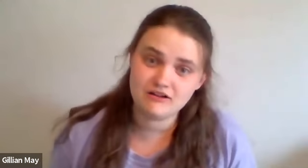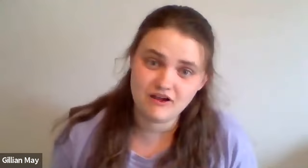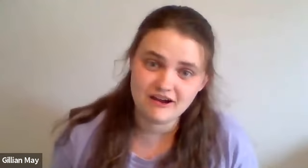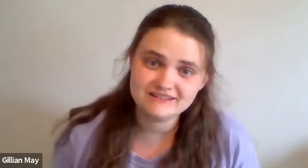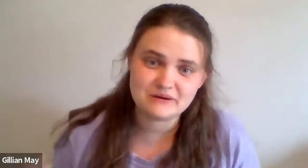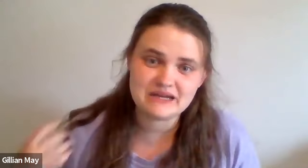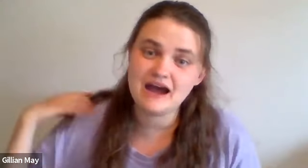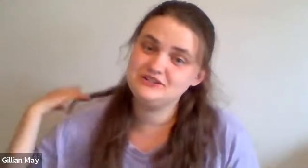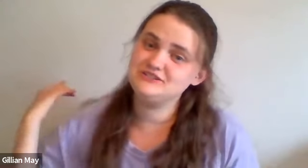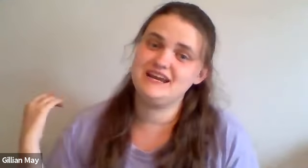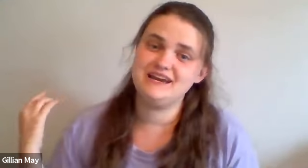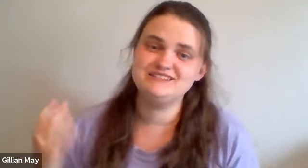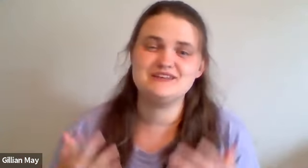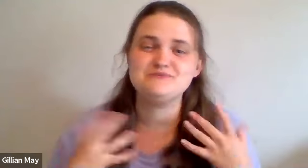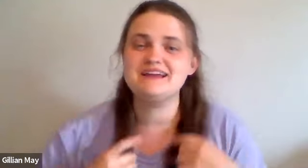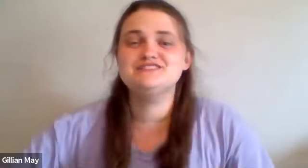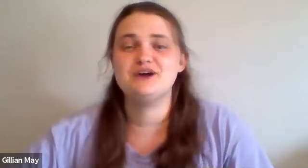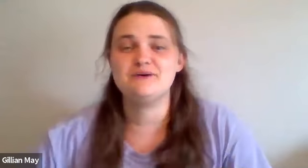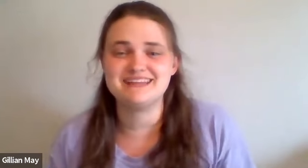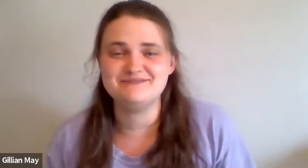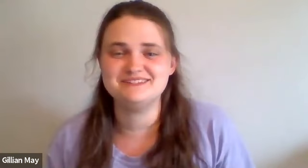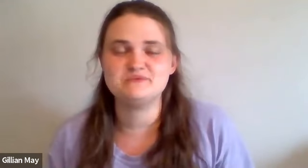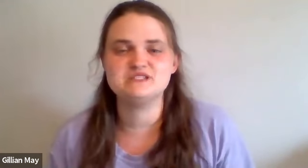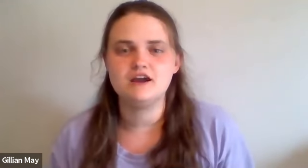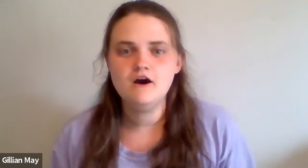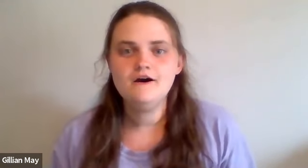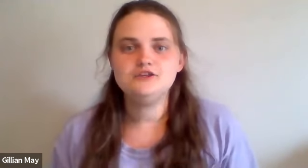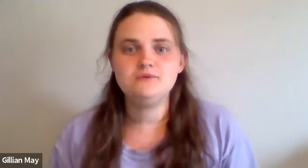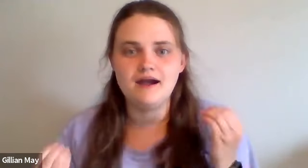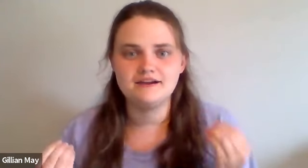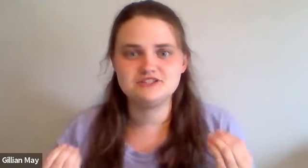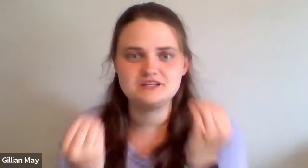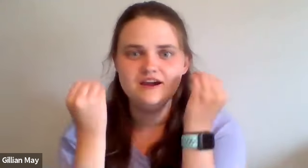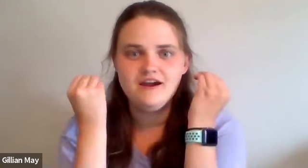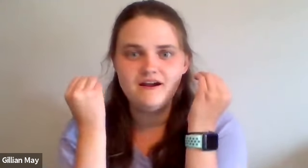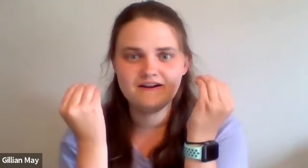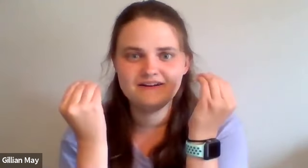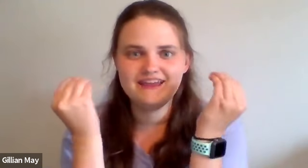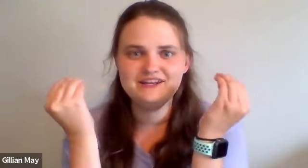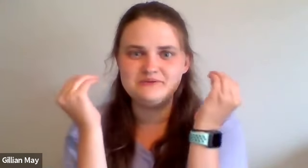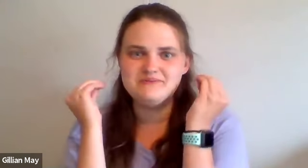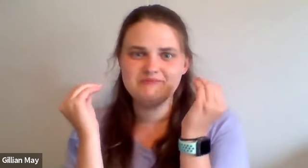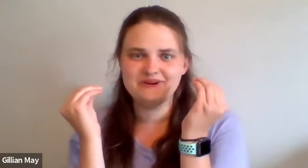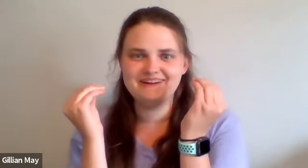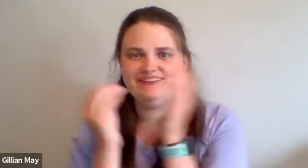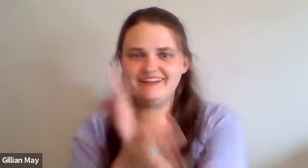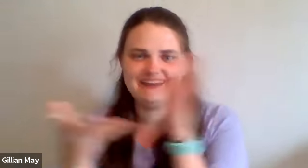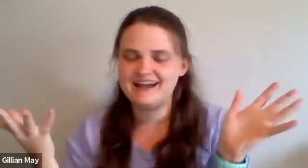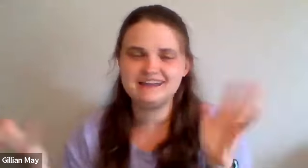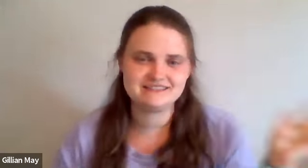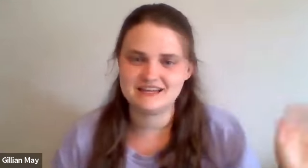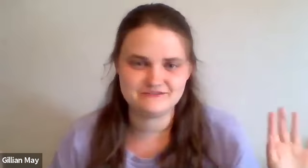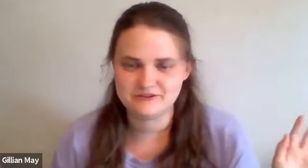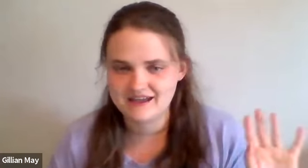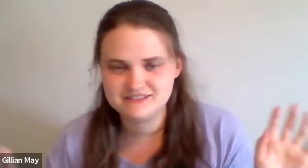a lot, so I understand. So that's why I get so excited when someone's like, you actually heard and you remembered. Like I get excited for that